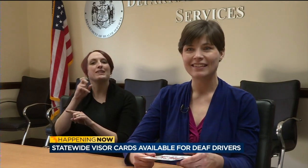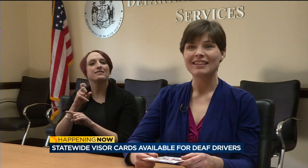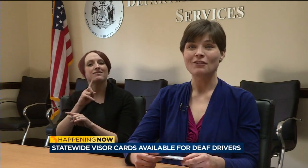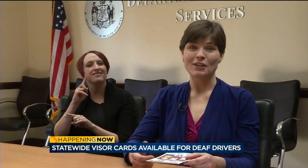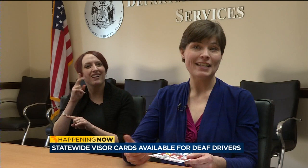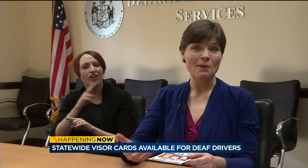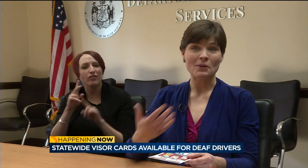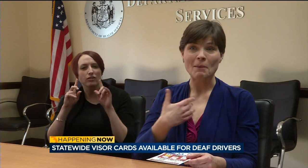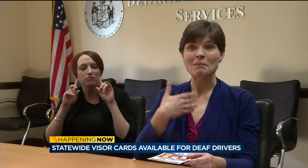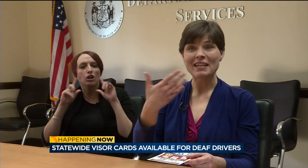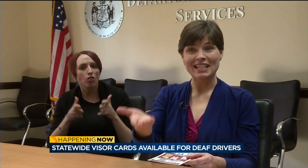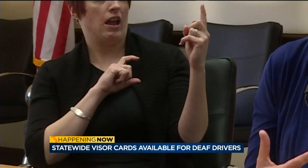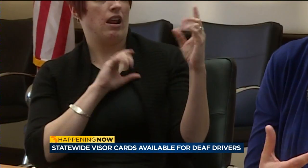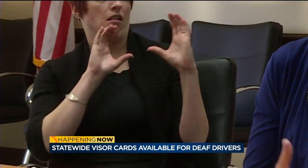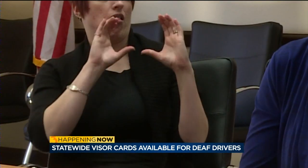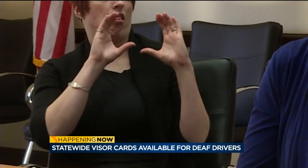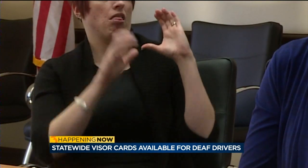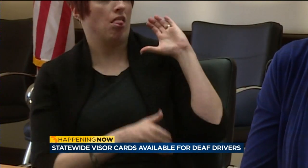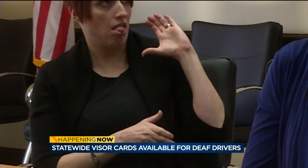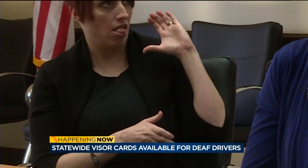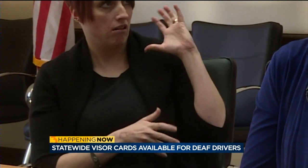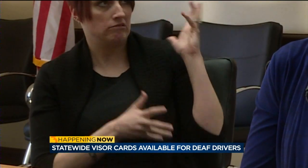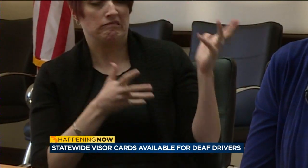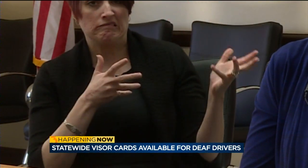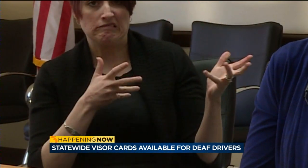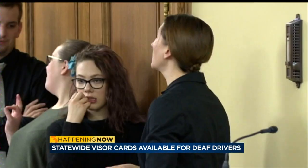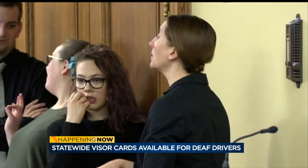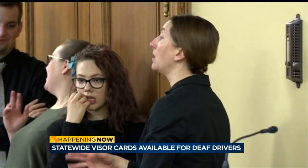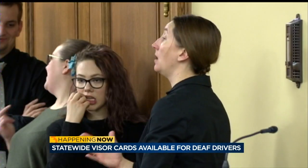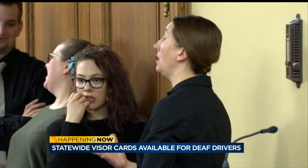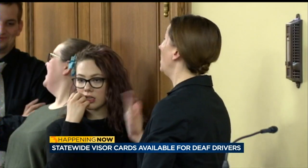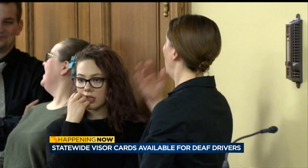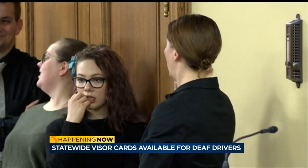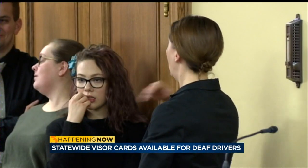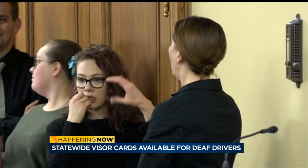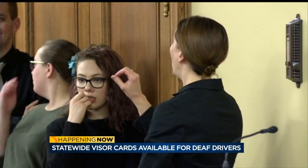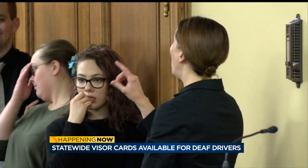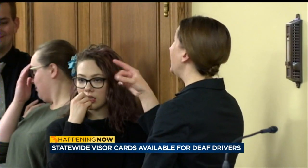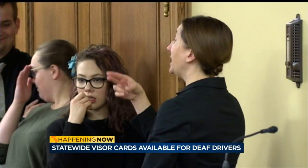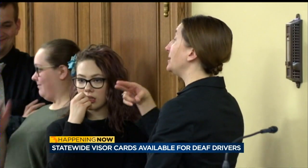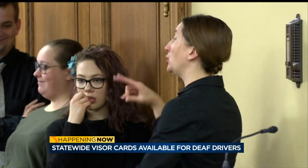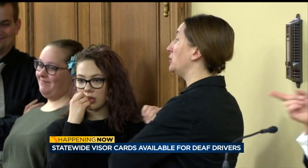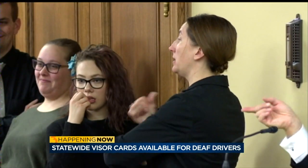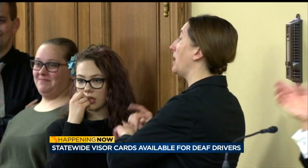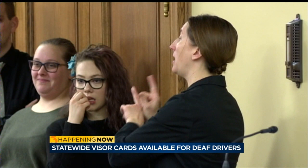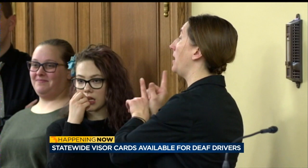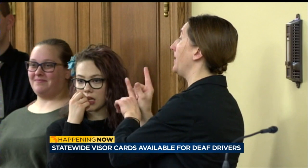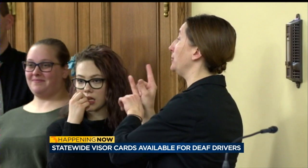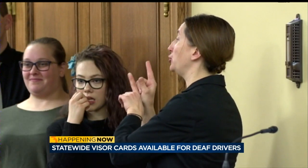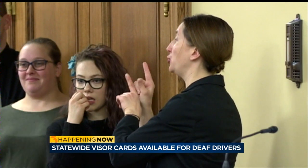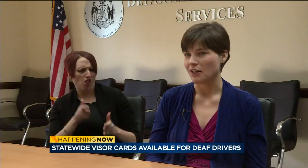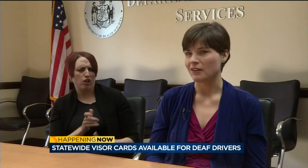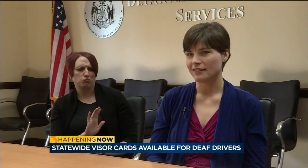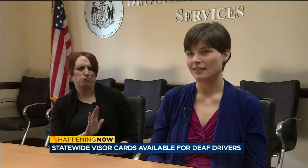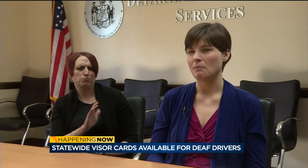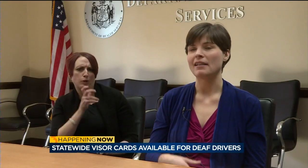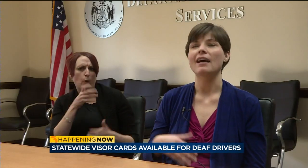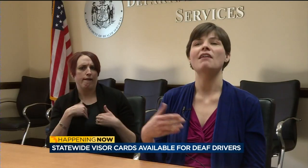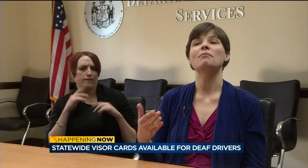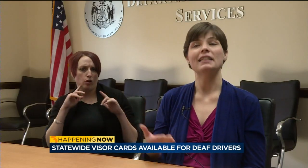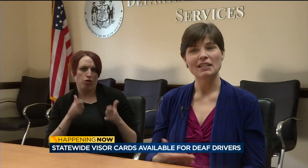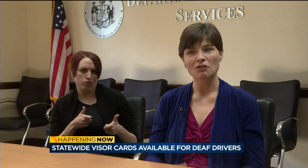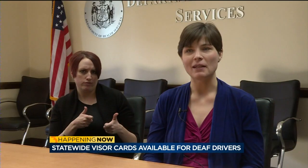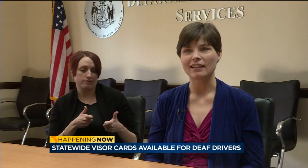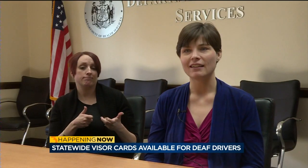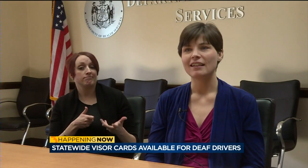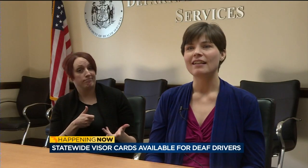bat. Ludka, who is hard of hearing, says communicating with police officers in the past has been rough since she speaks so well. She may not